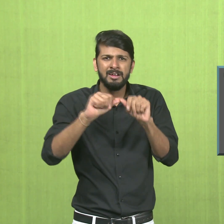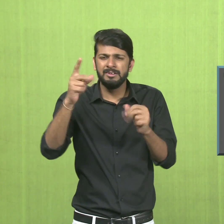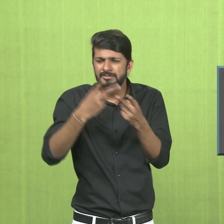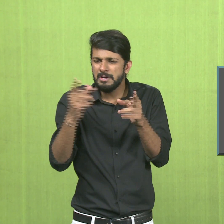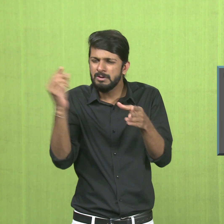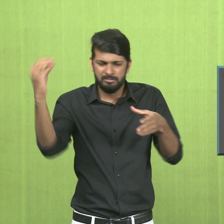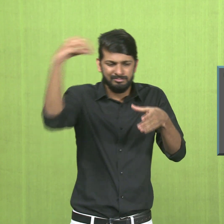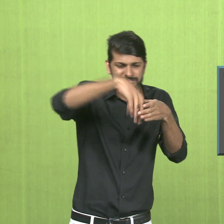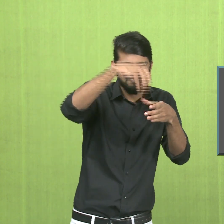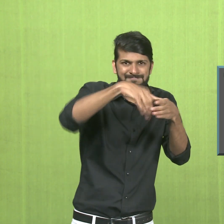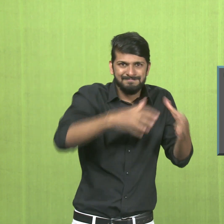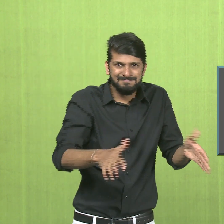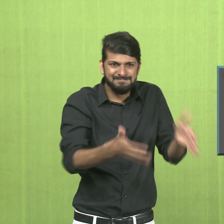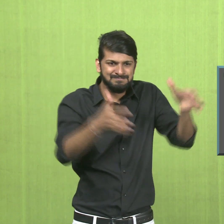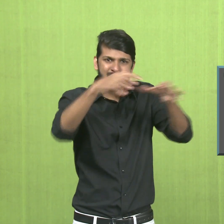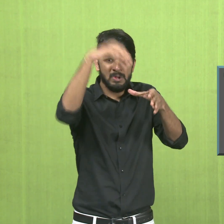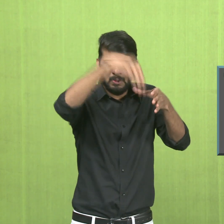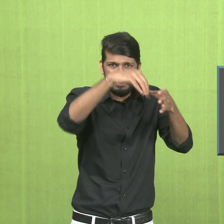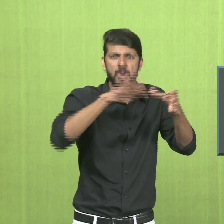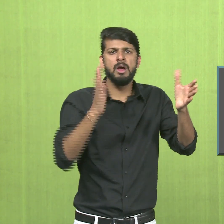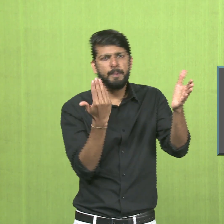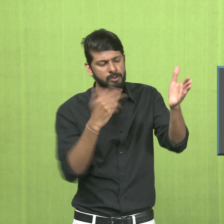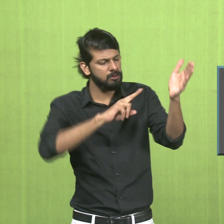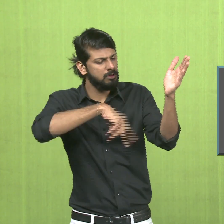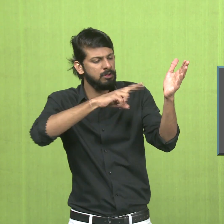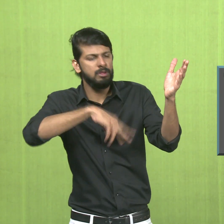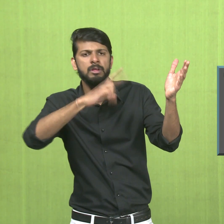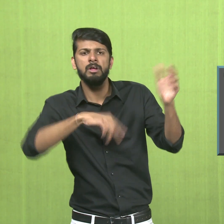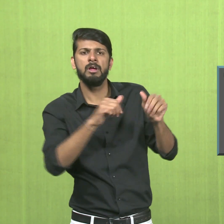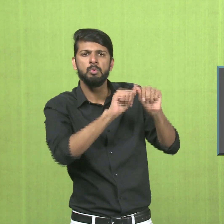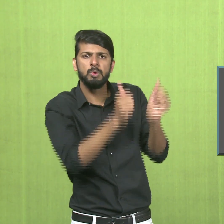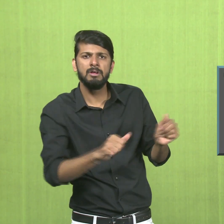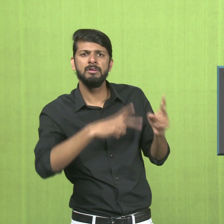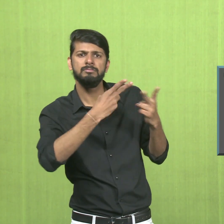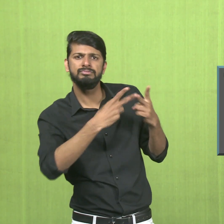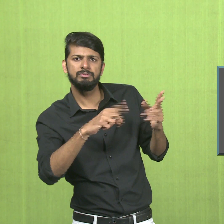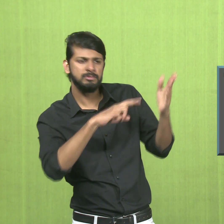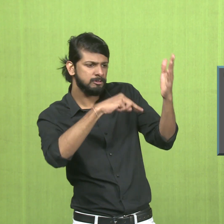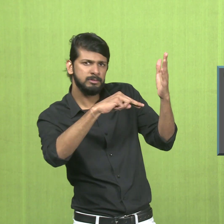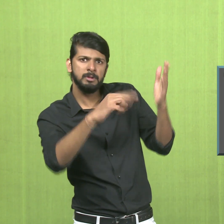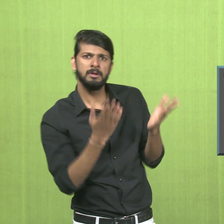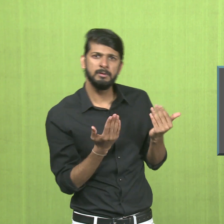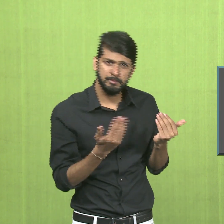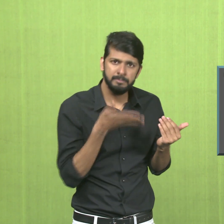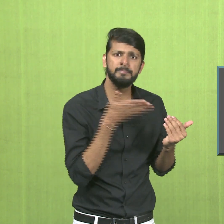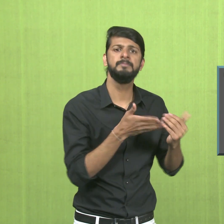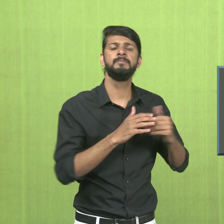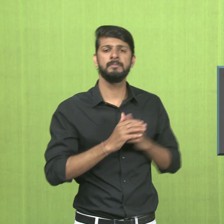kept, these two places will be decorated by